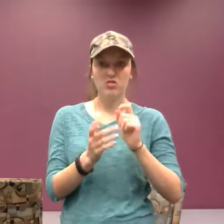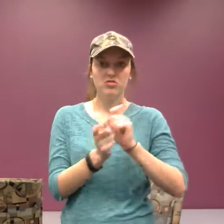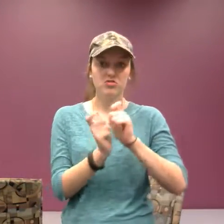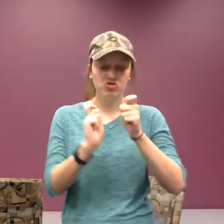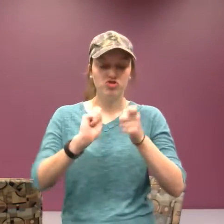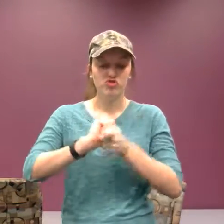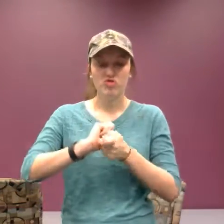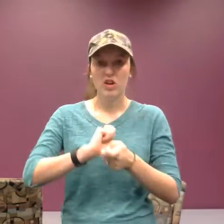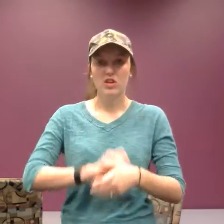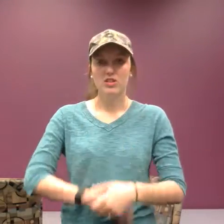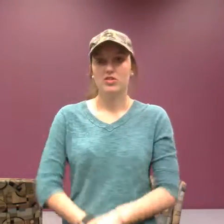tape becomes